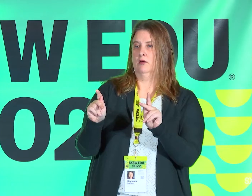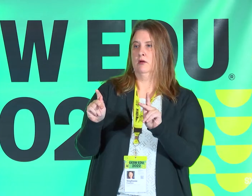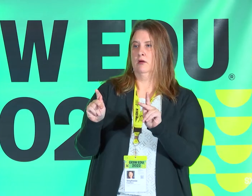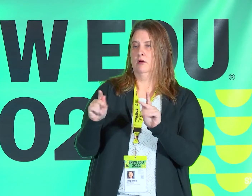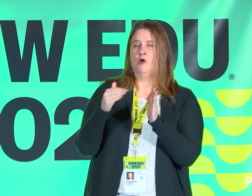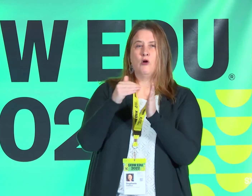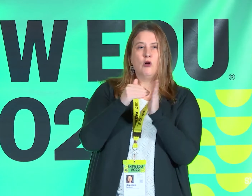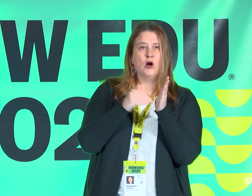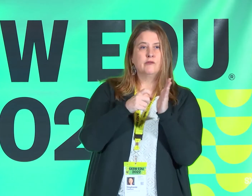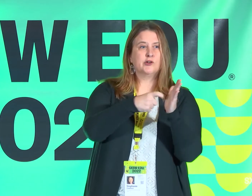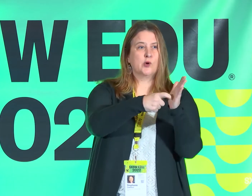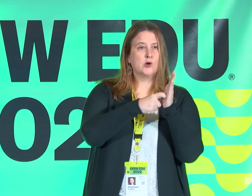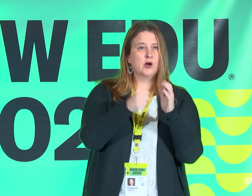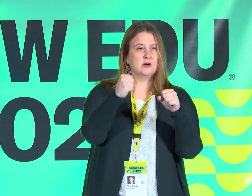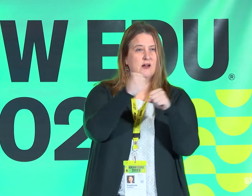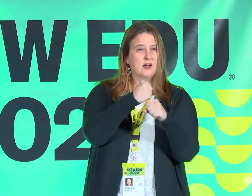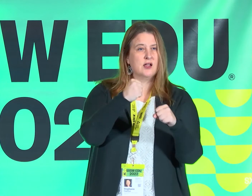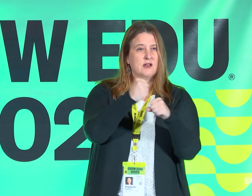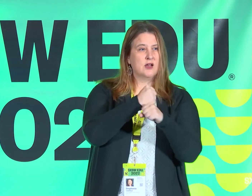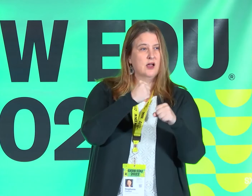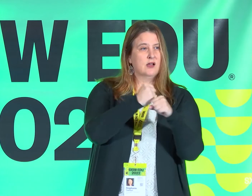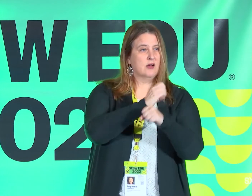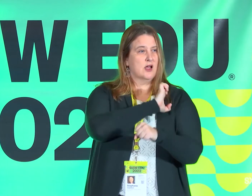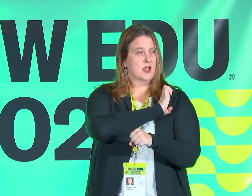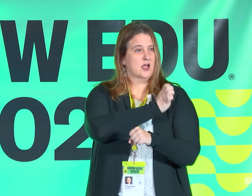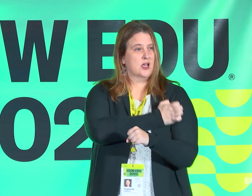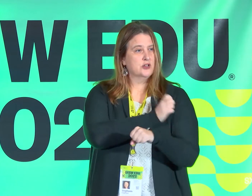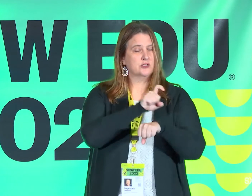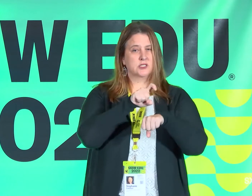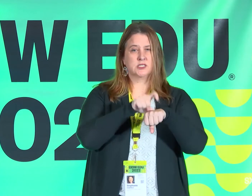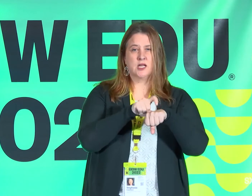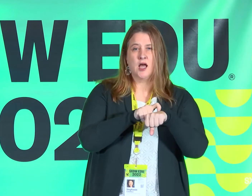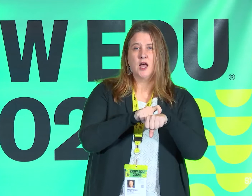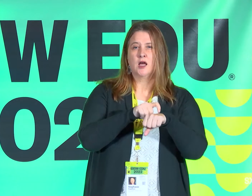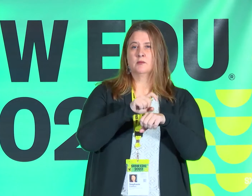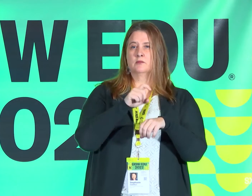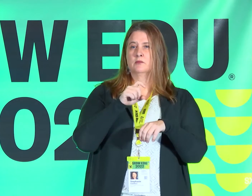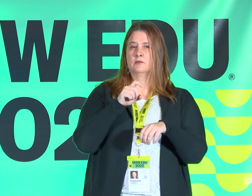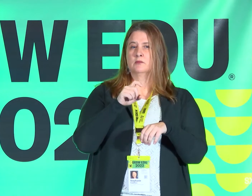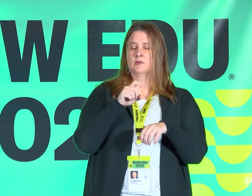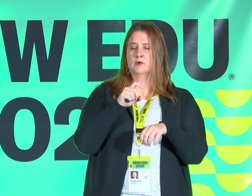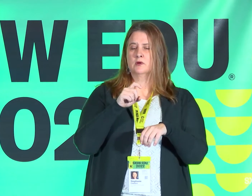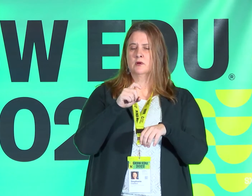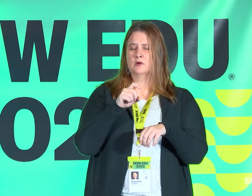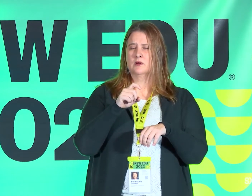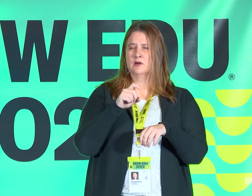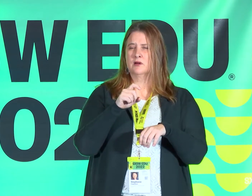people. Often it's required of them to fight and expend energy and time.